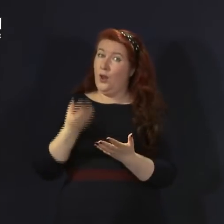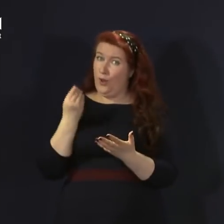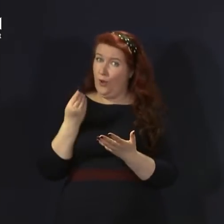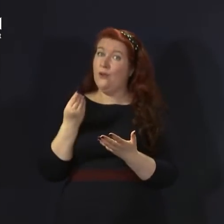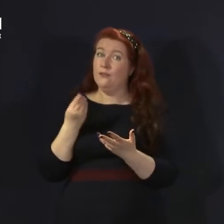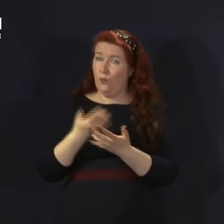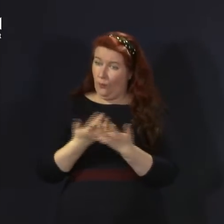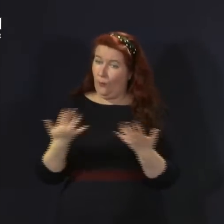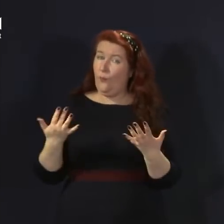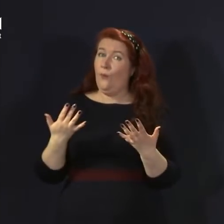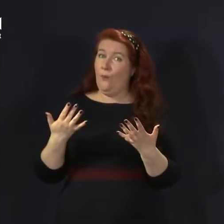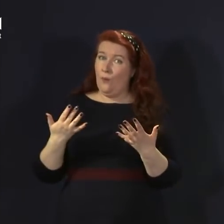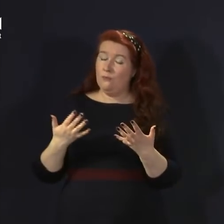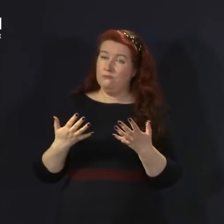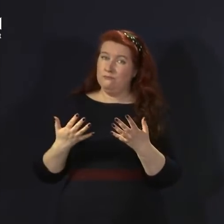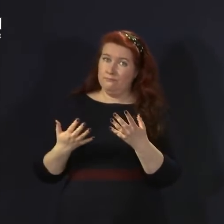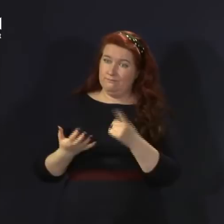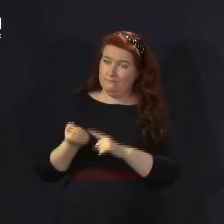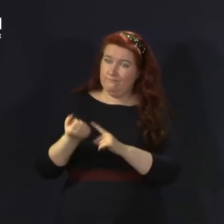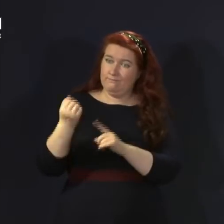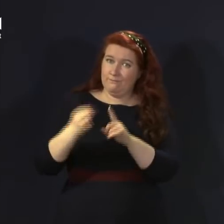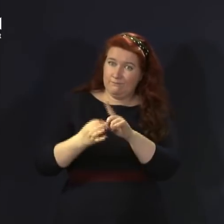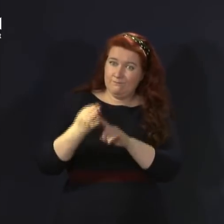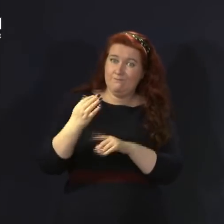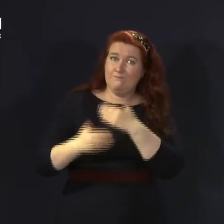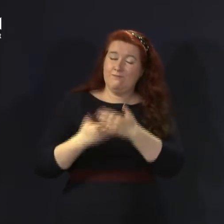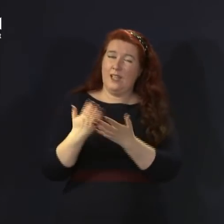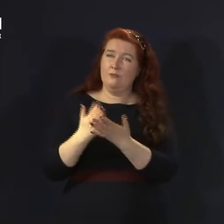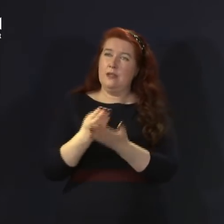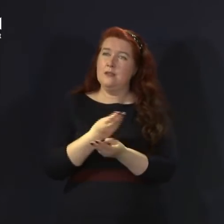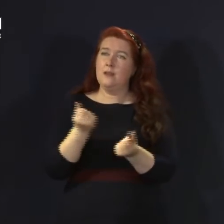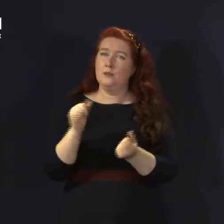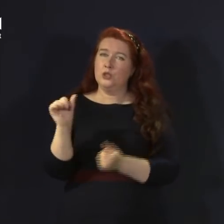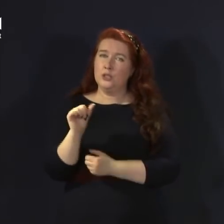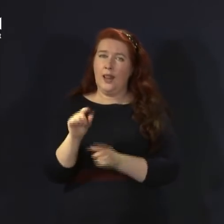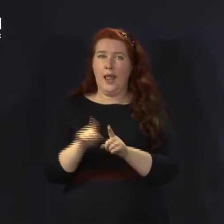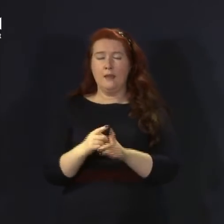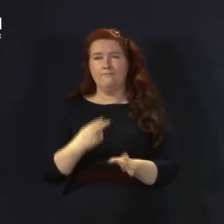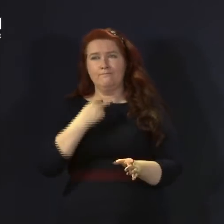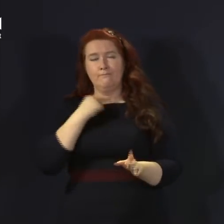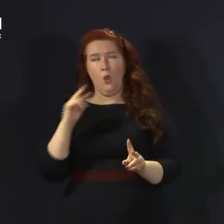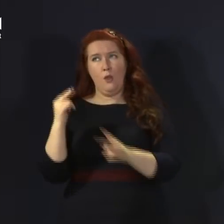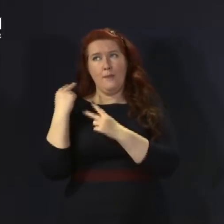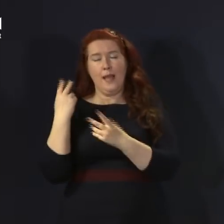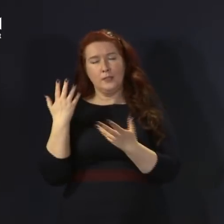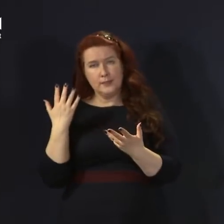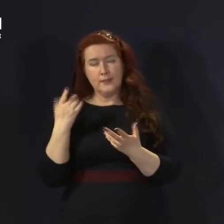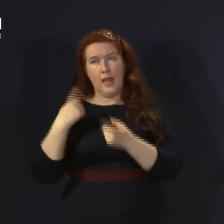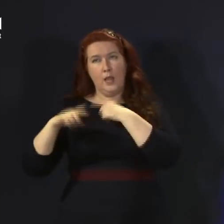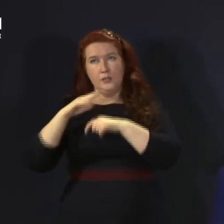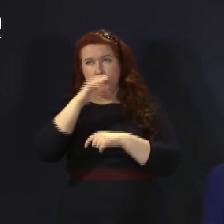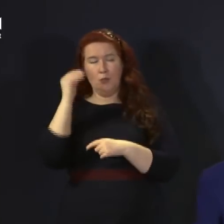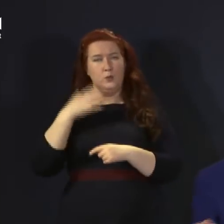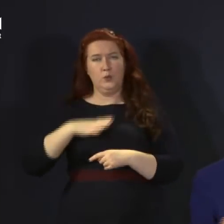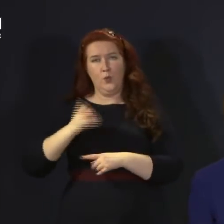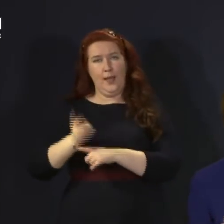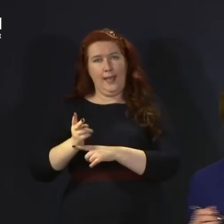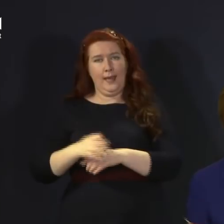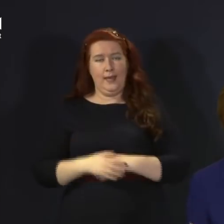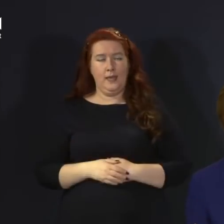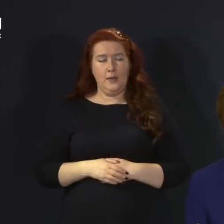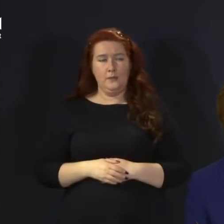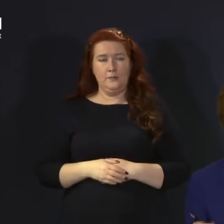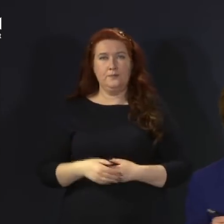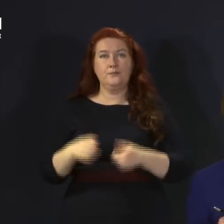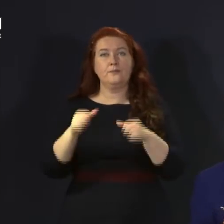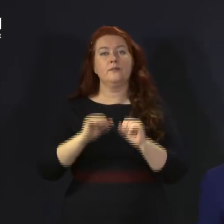of what we did and some of the regrets about aspects of what we did last summer. Helen